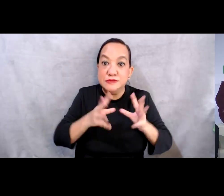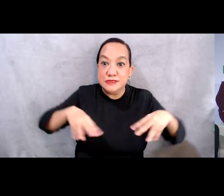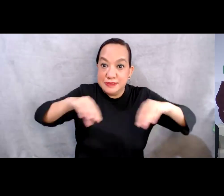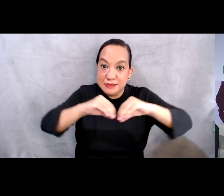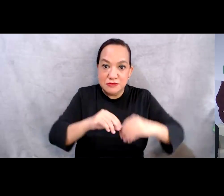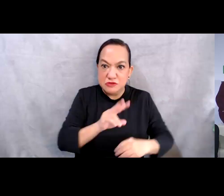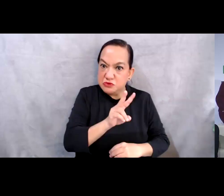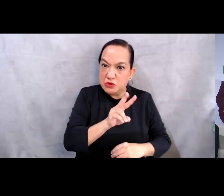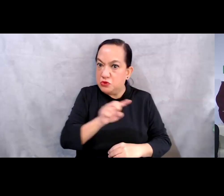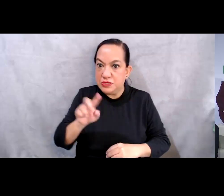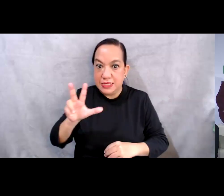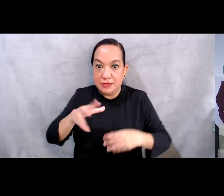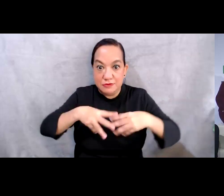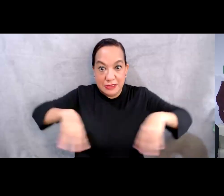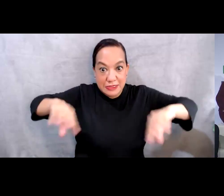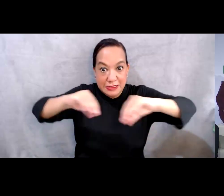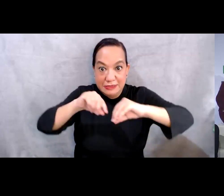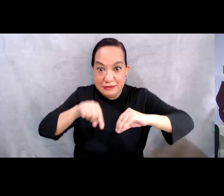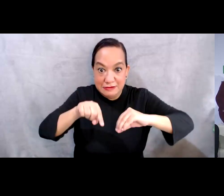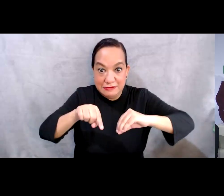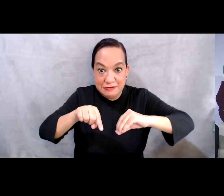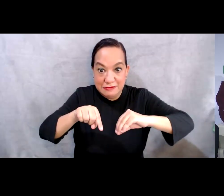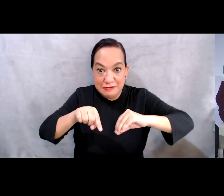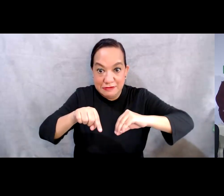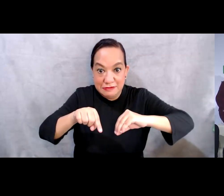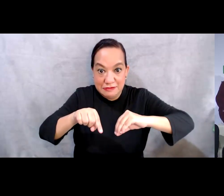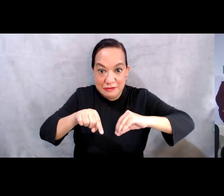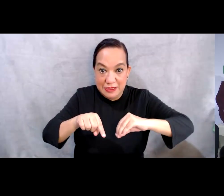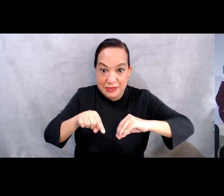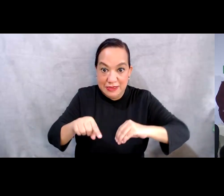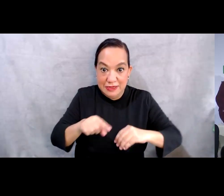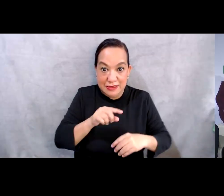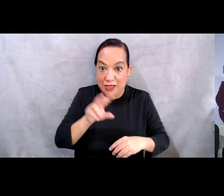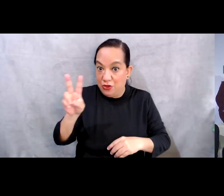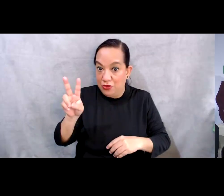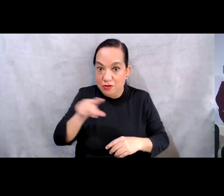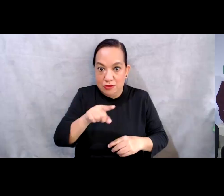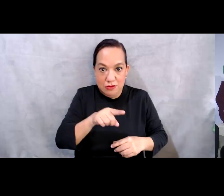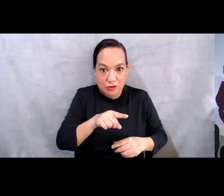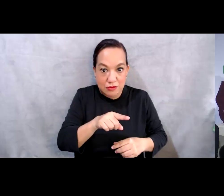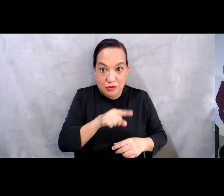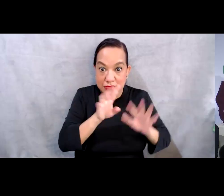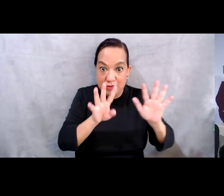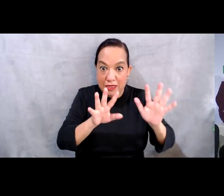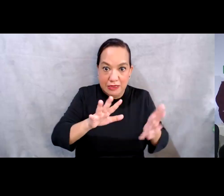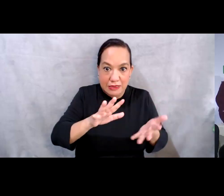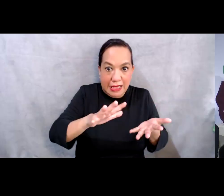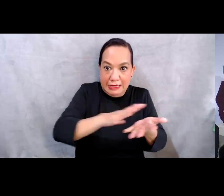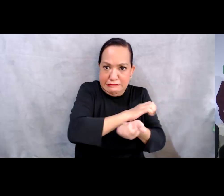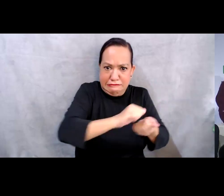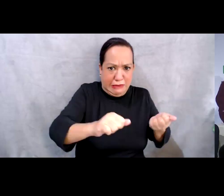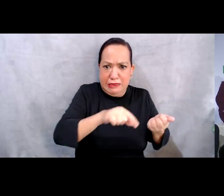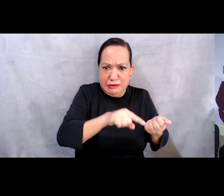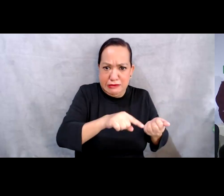1,800 households to be displaced, but only 150 complained.